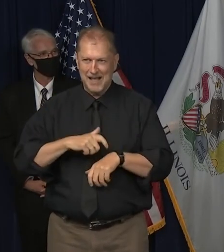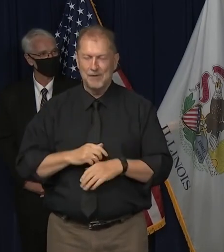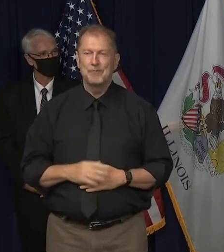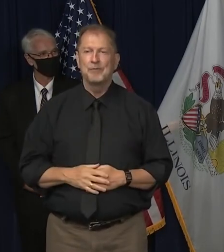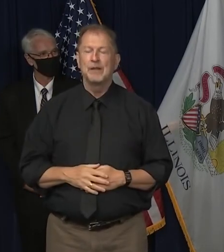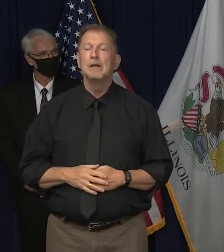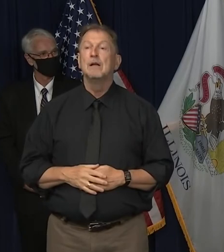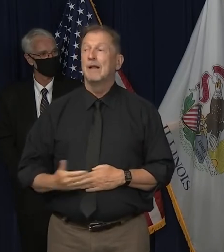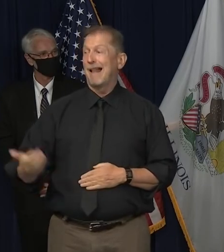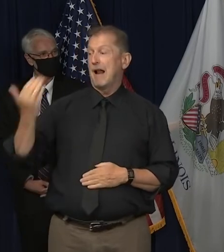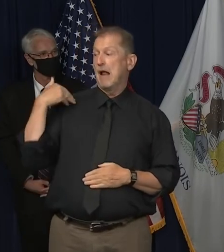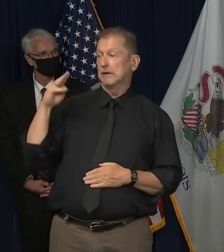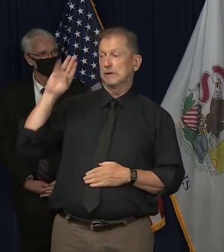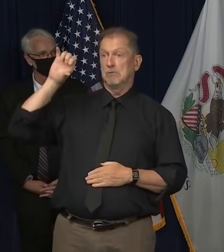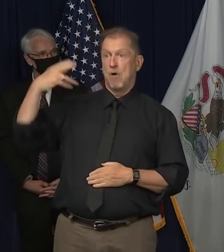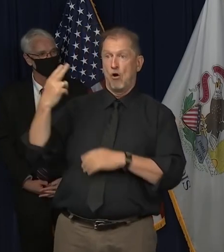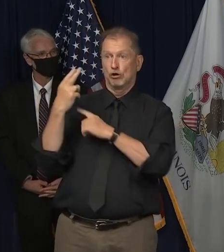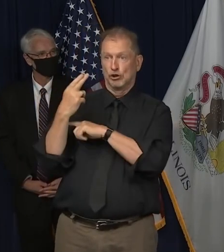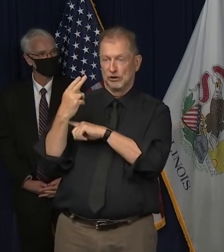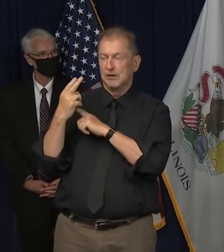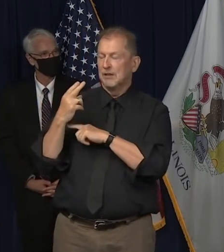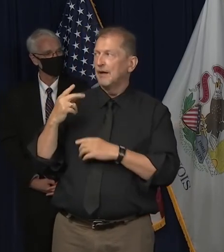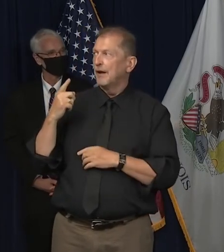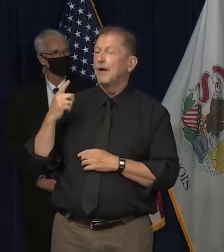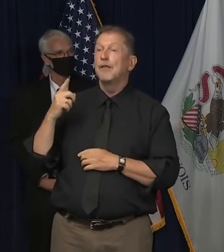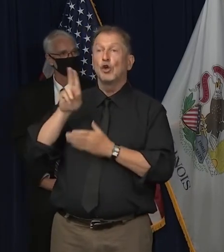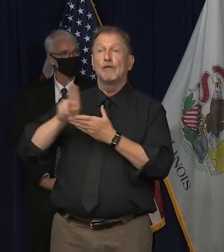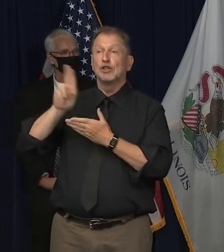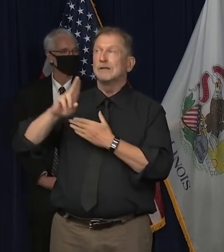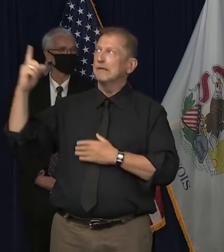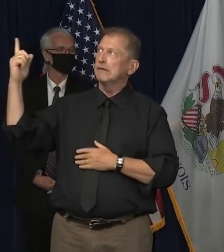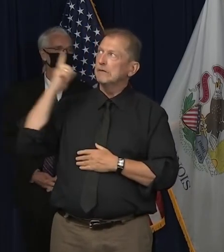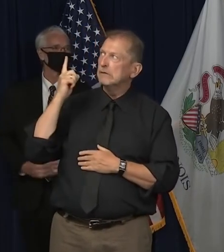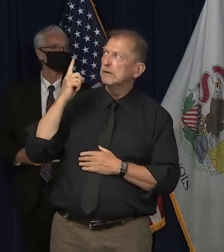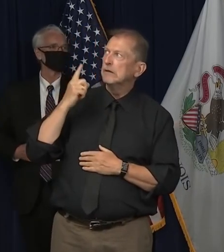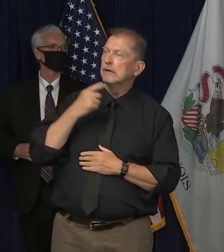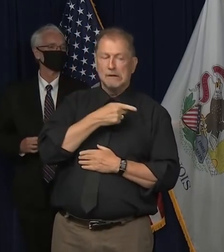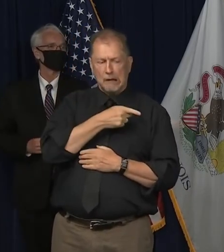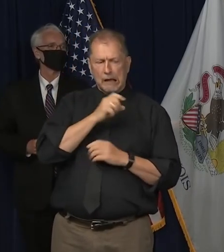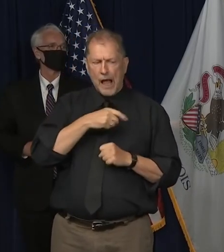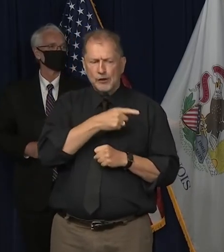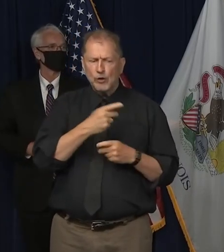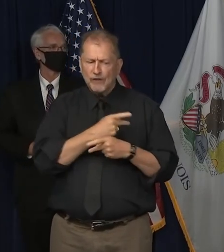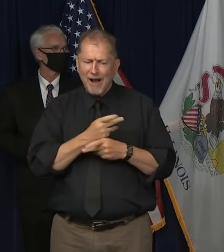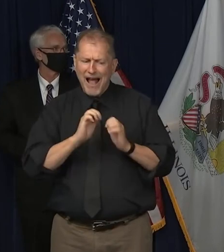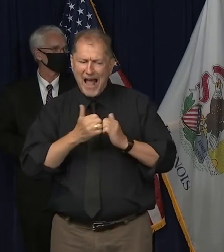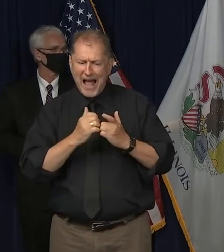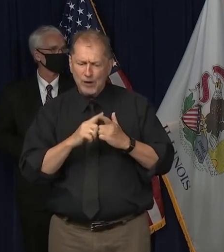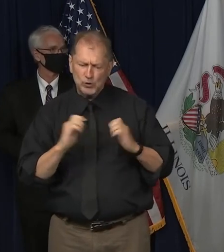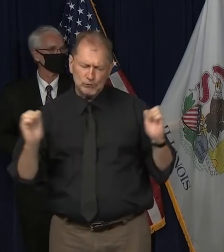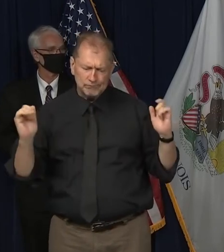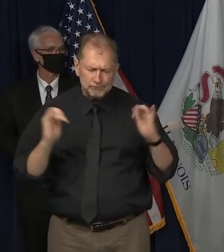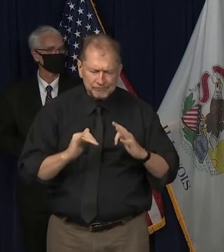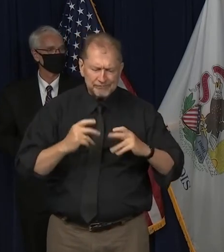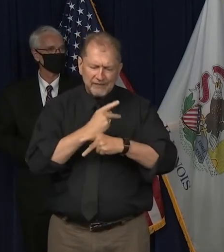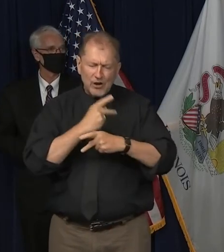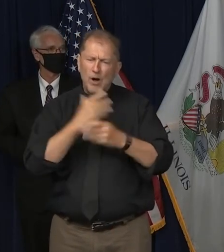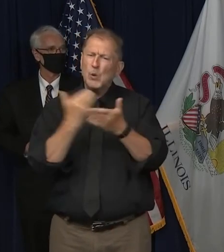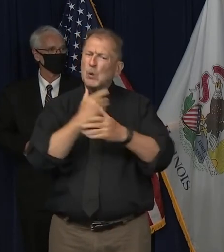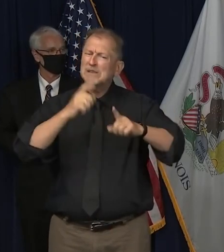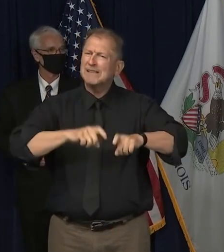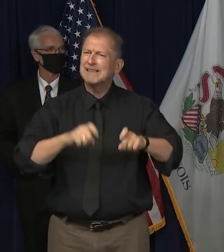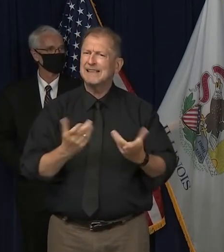asked back in March to build a team to try to stand up and strategically deploy scalable COVID-19